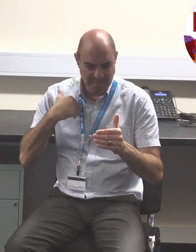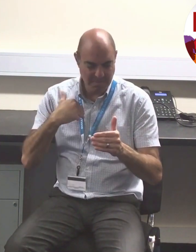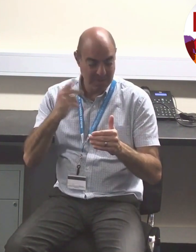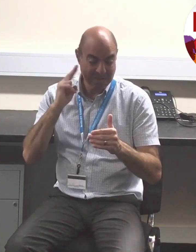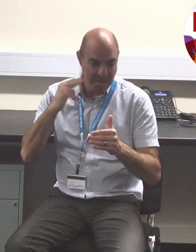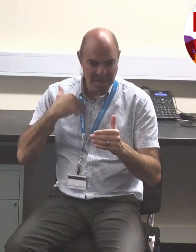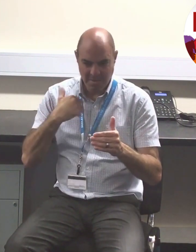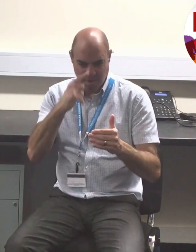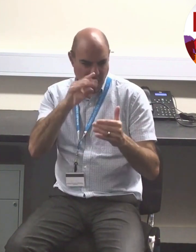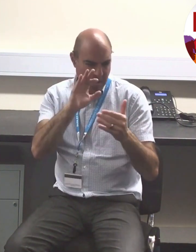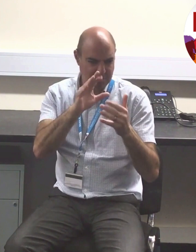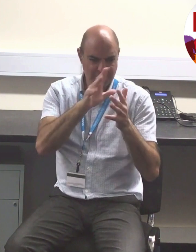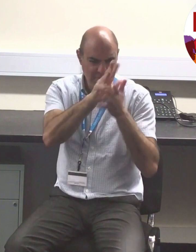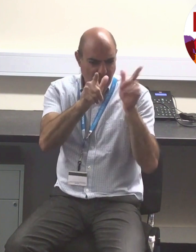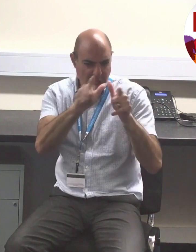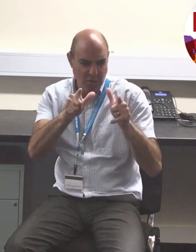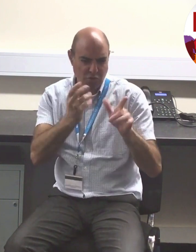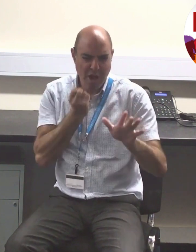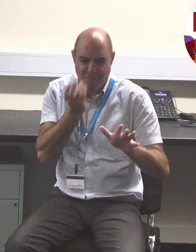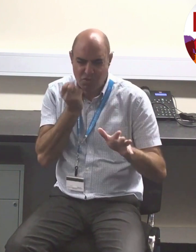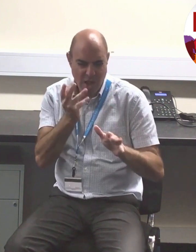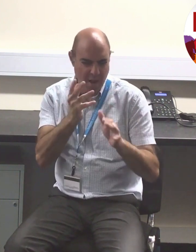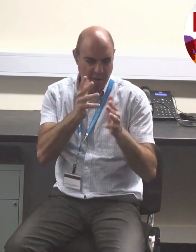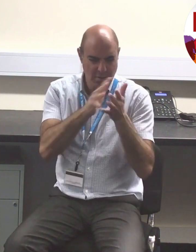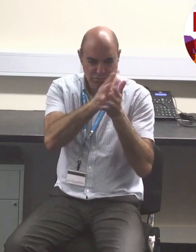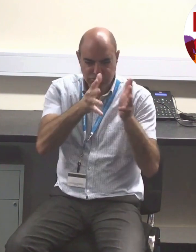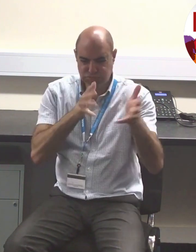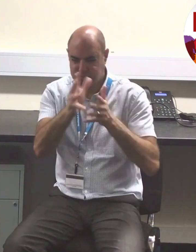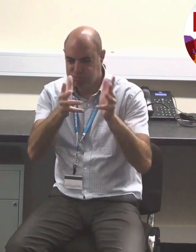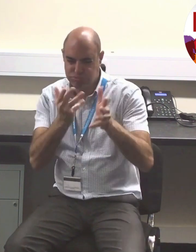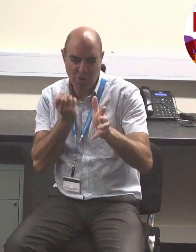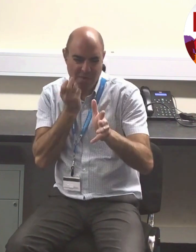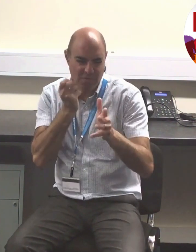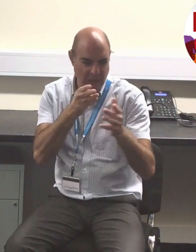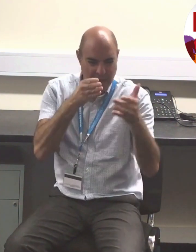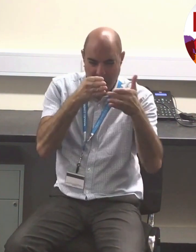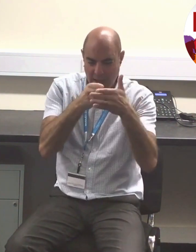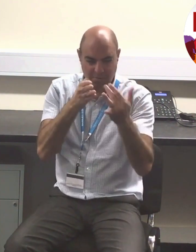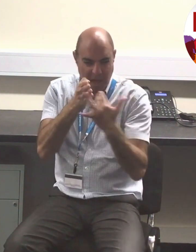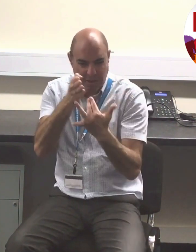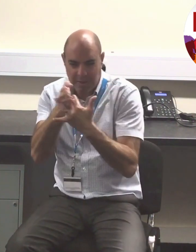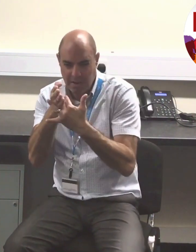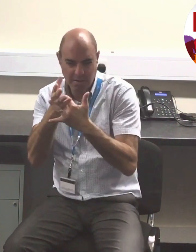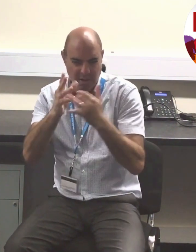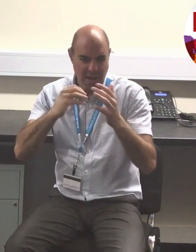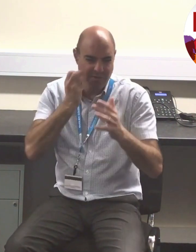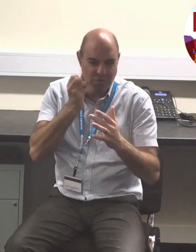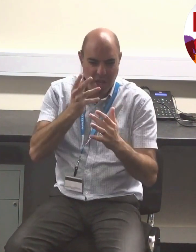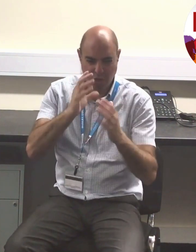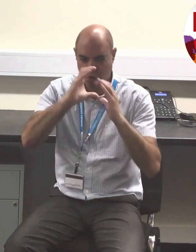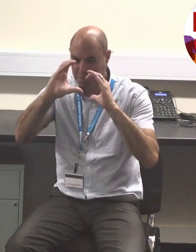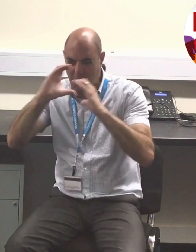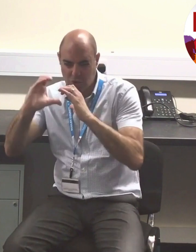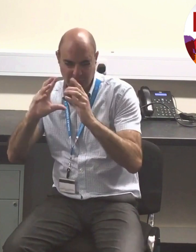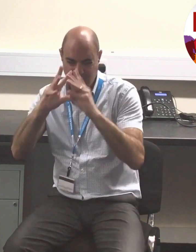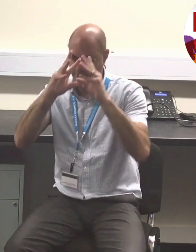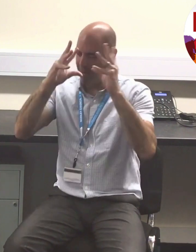to make that move. It'd be great to have access to signing every day and be able to have